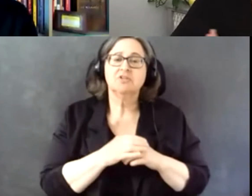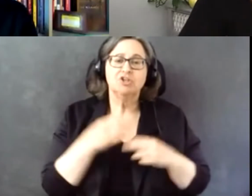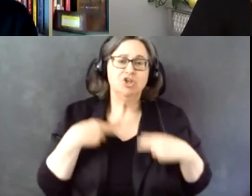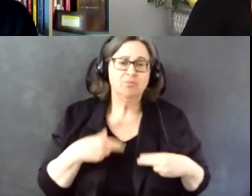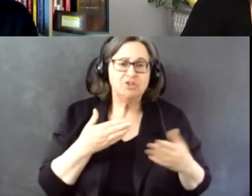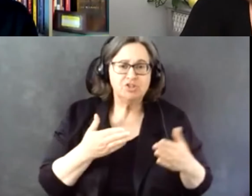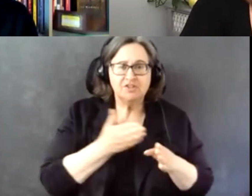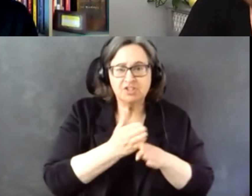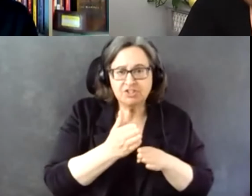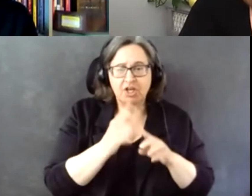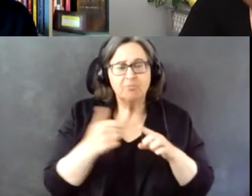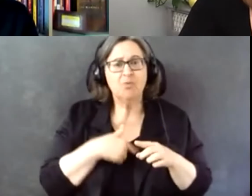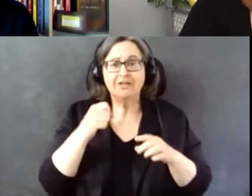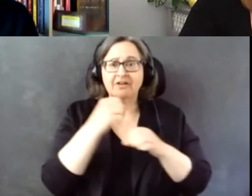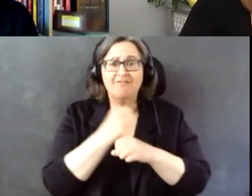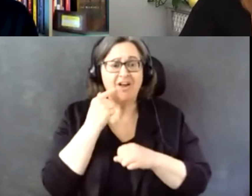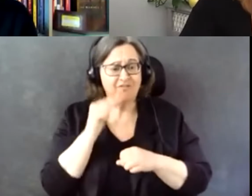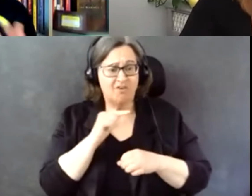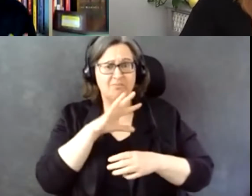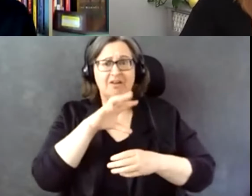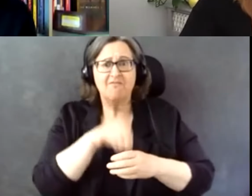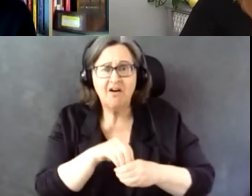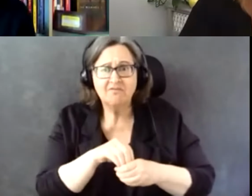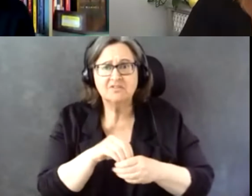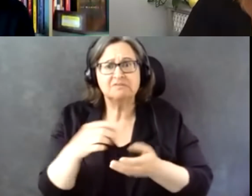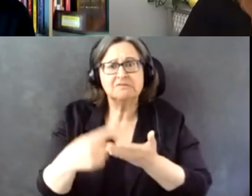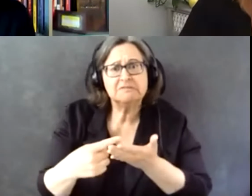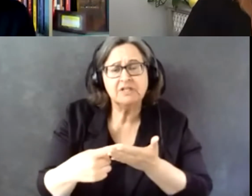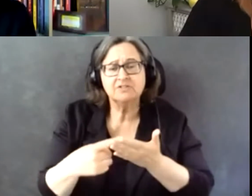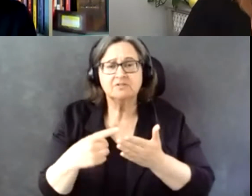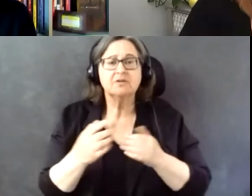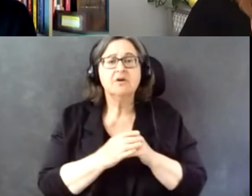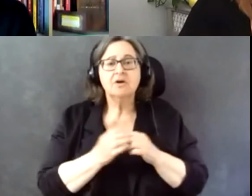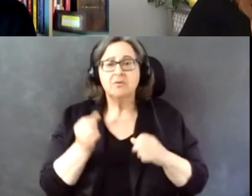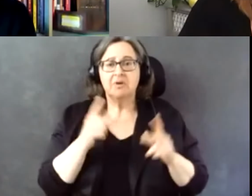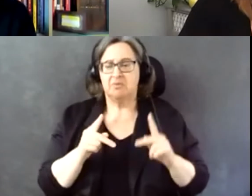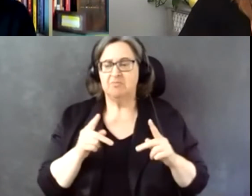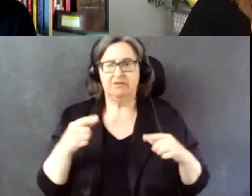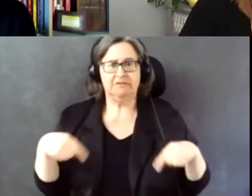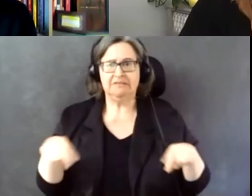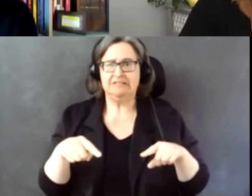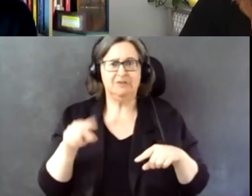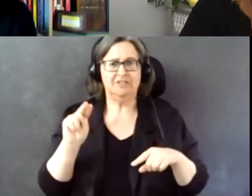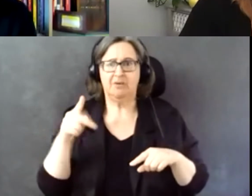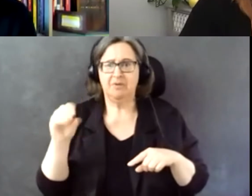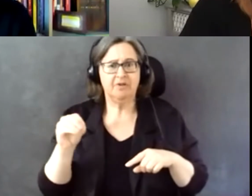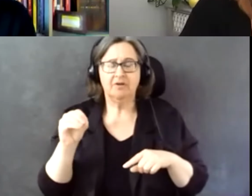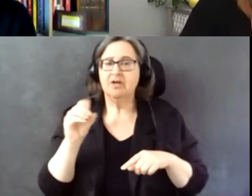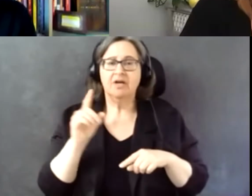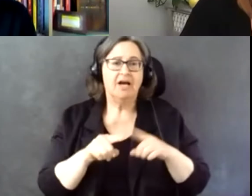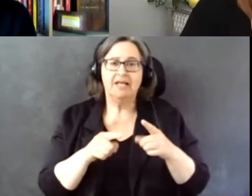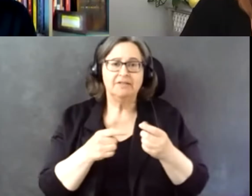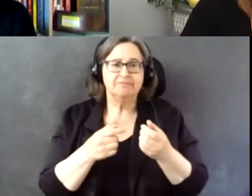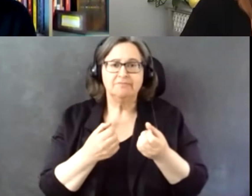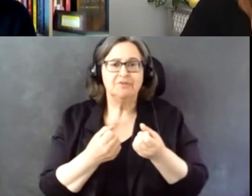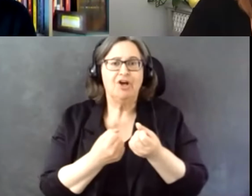fight for our place at the table and so many folks in this uh in this work can't uh can't offer endorsements uh